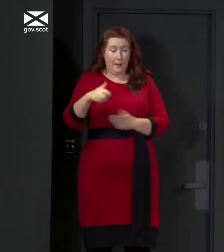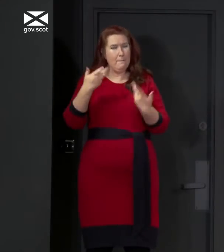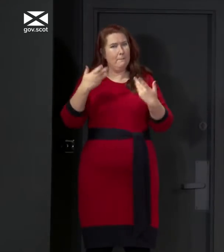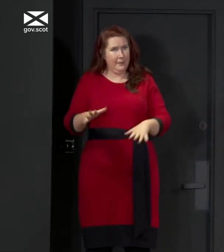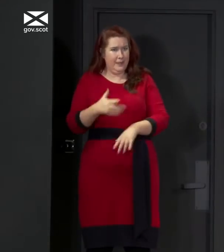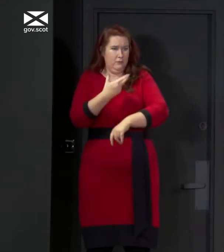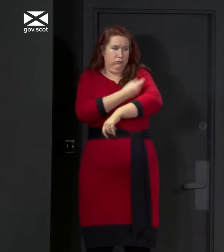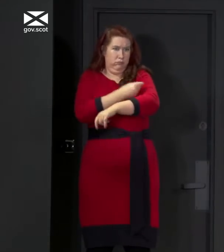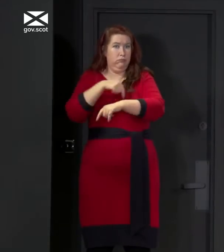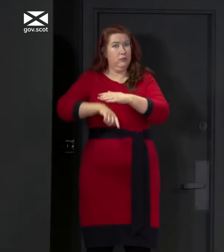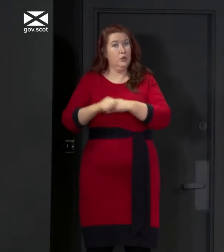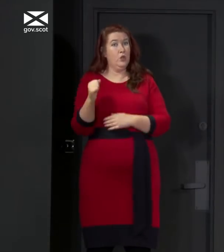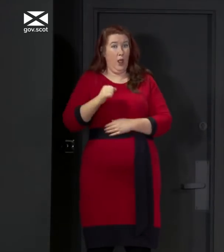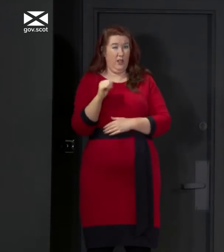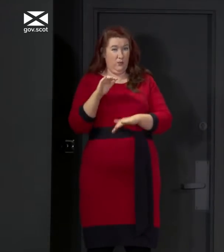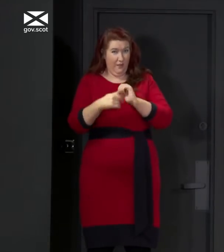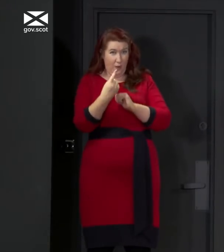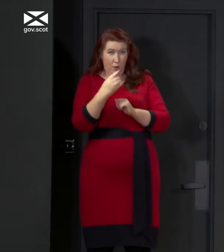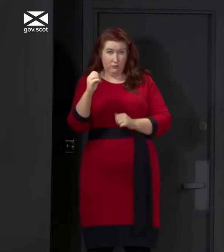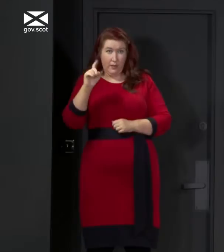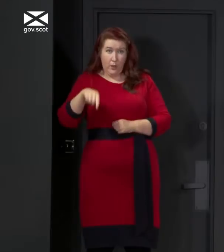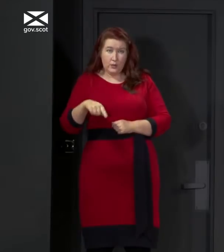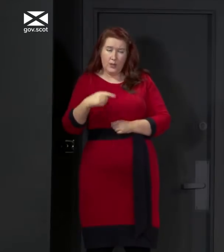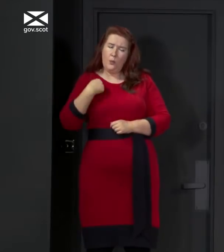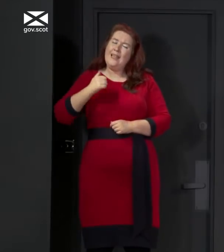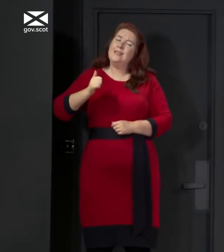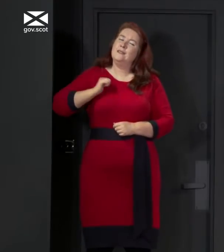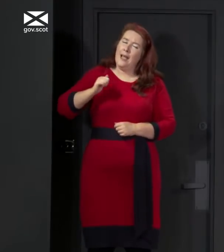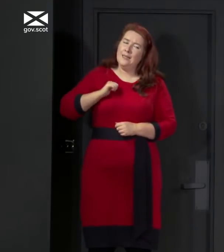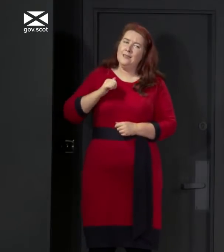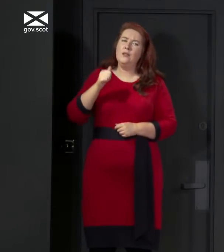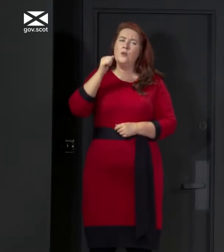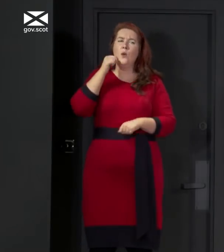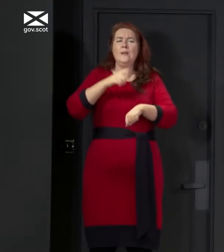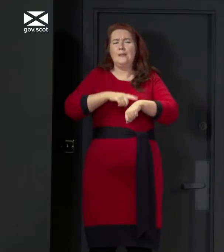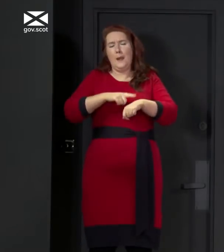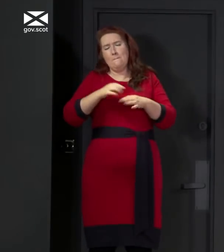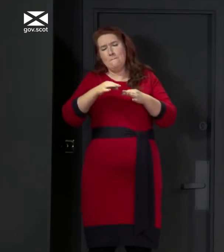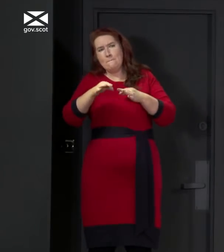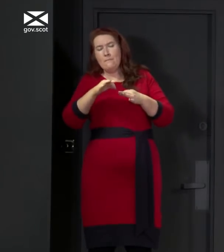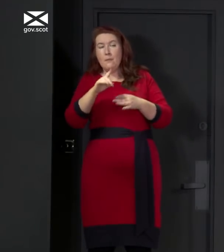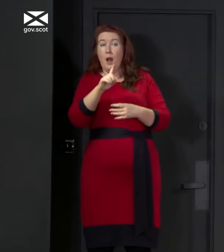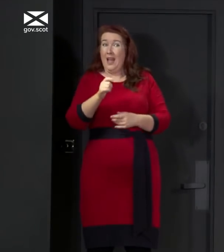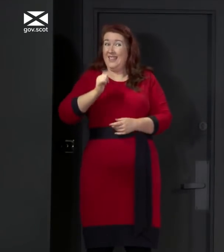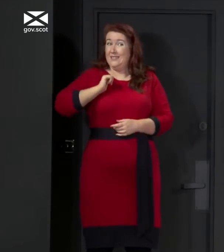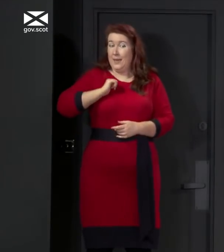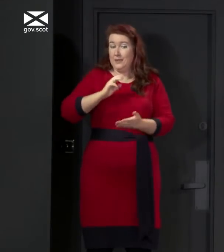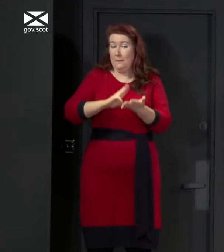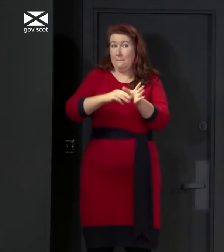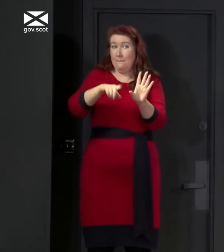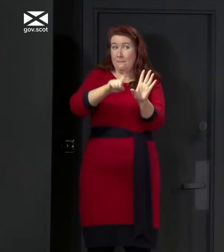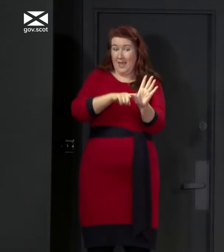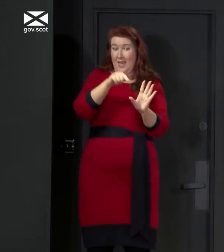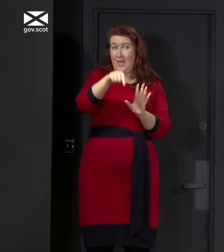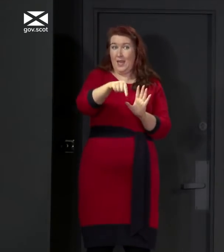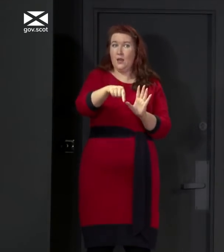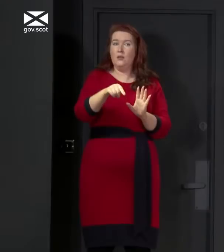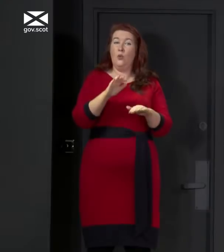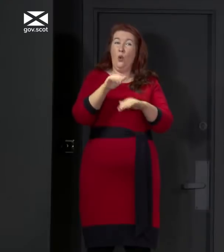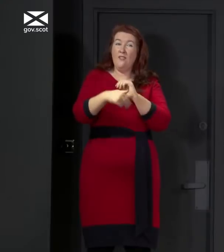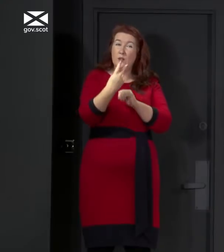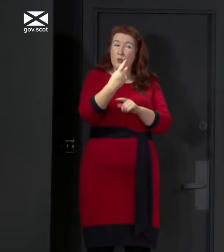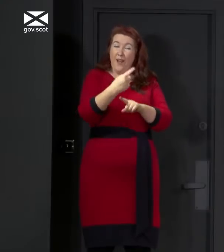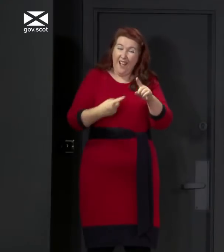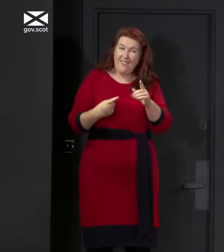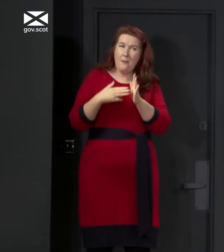set out in Parliament yesterday, we expect, although these timetables are still tentative, that by May more than 2.5 million people